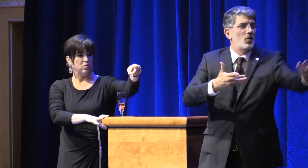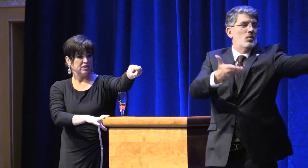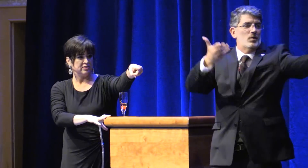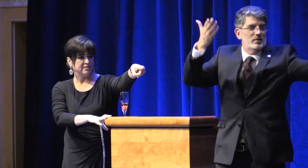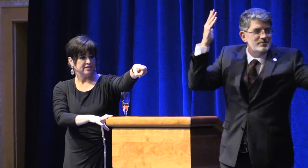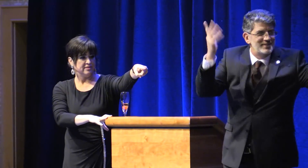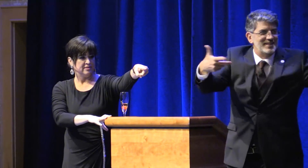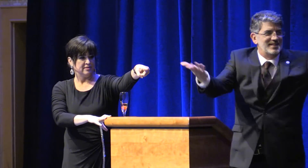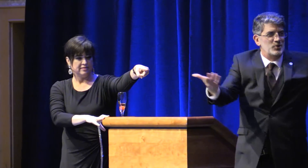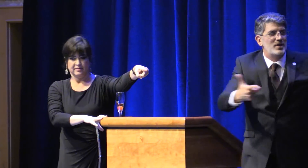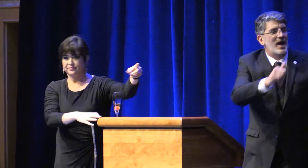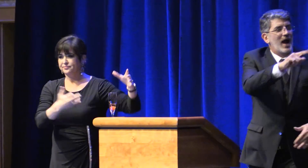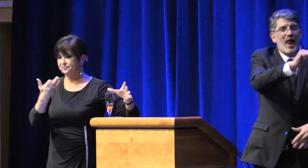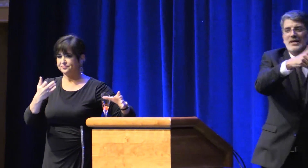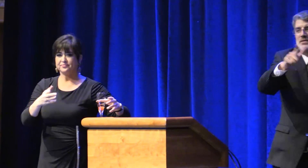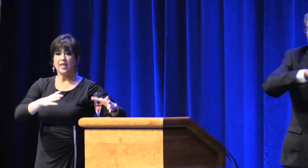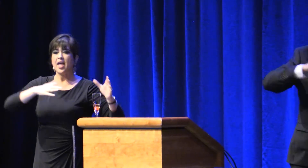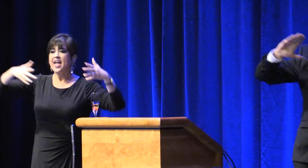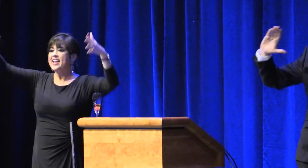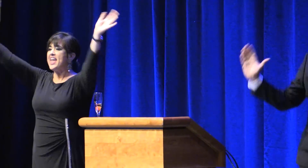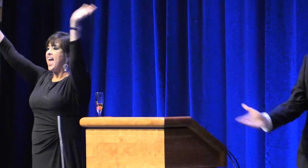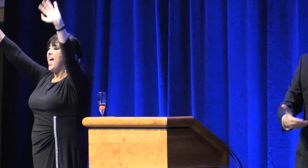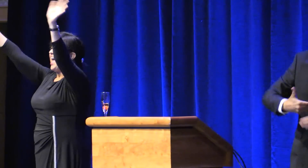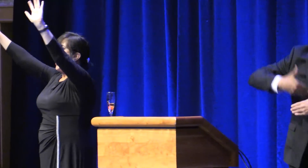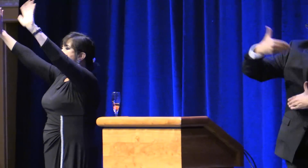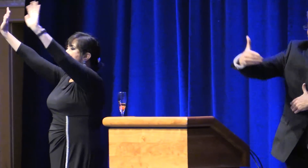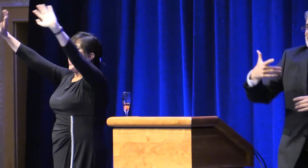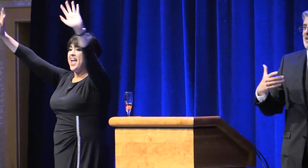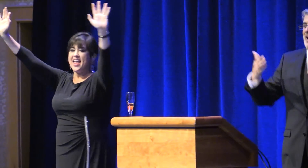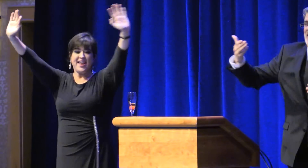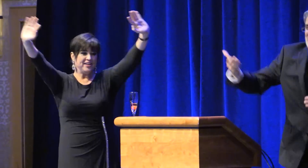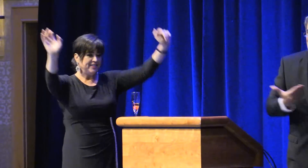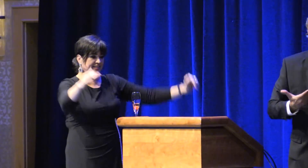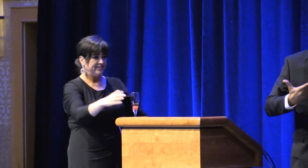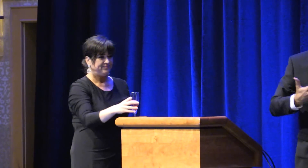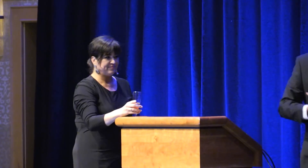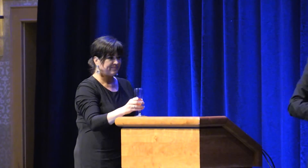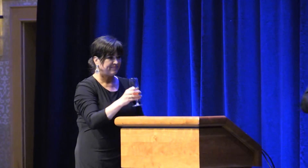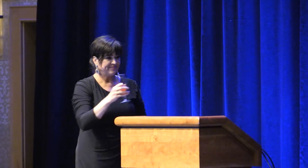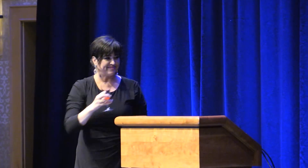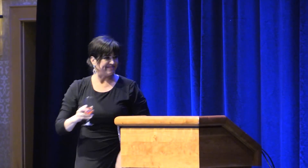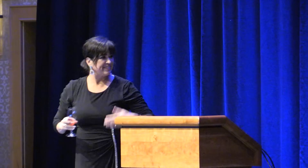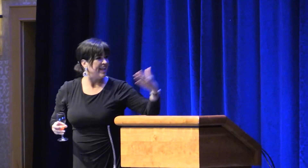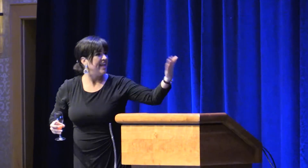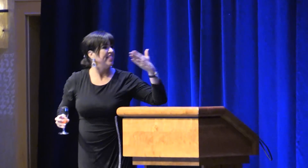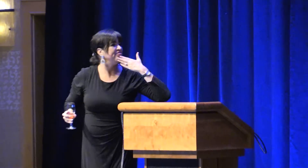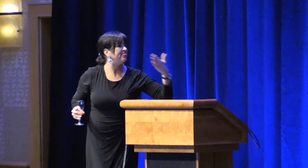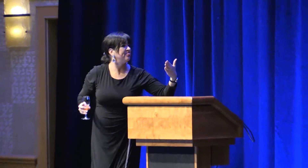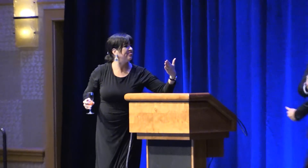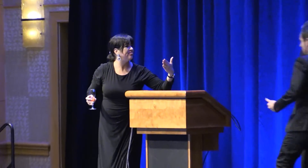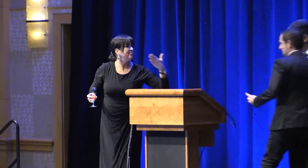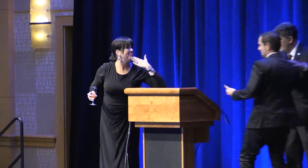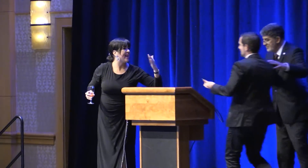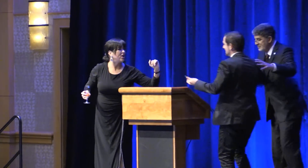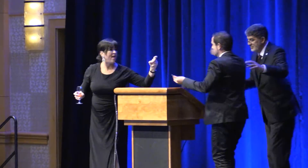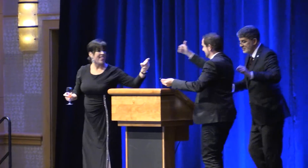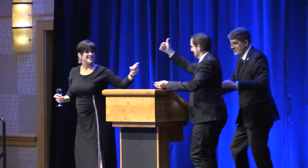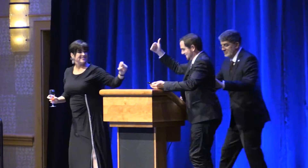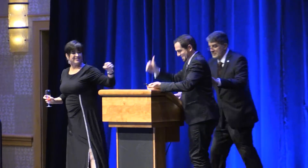Oh, here comes Alex. Alex, can you introduce Nico? Yay, Alex! Alex is going to introduce the next part of our